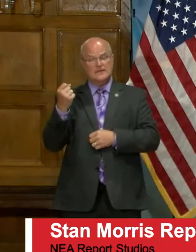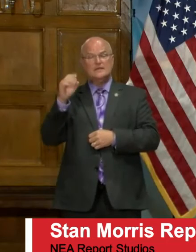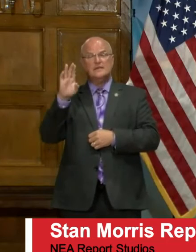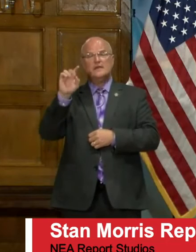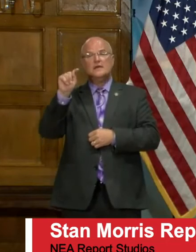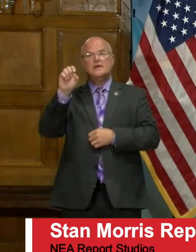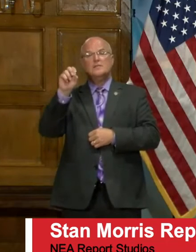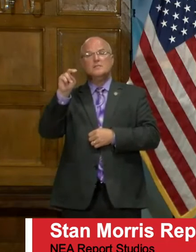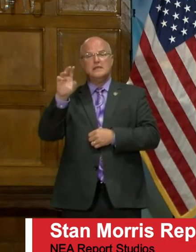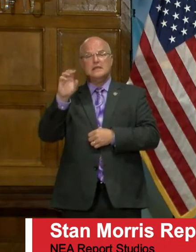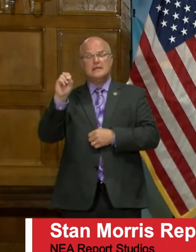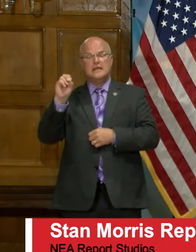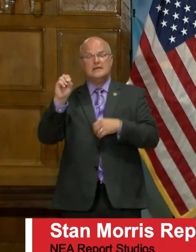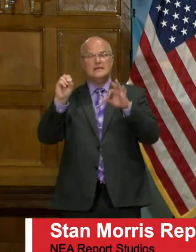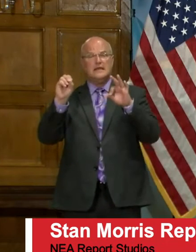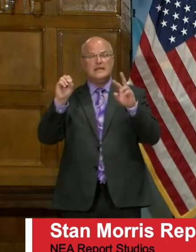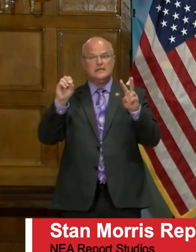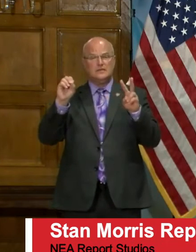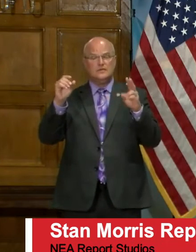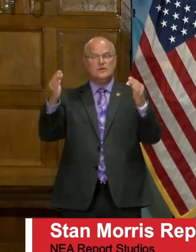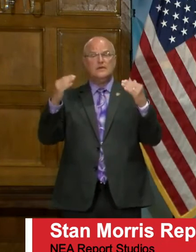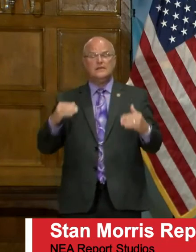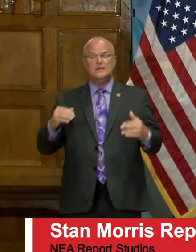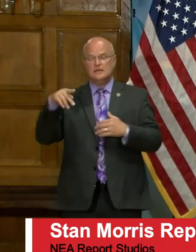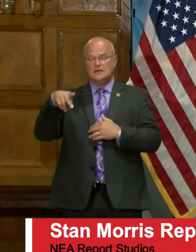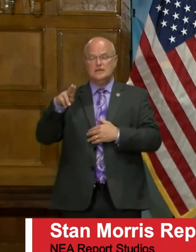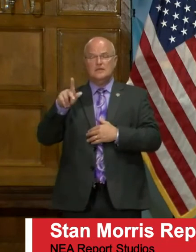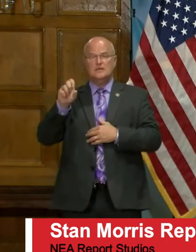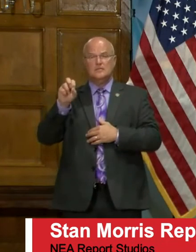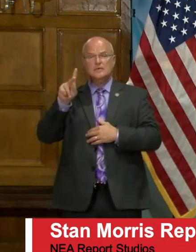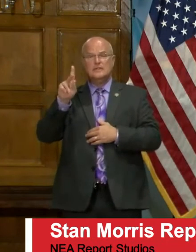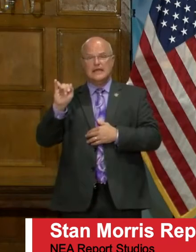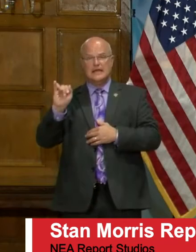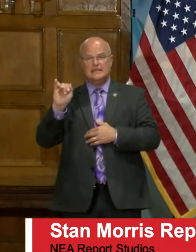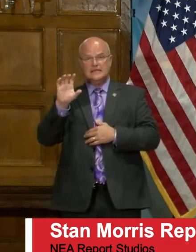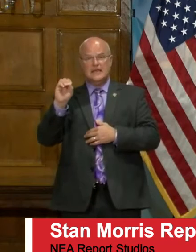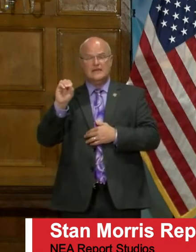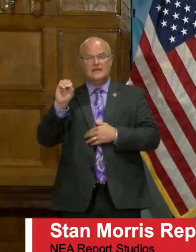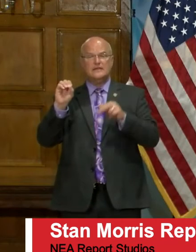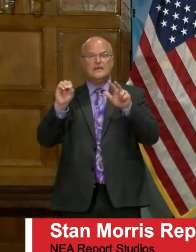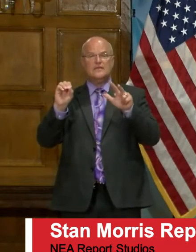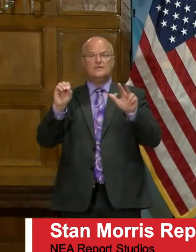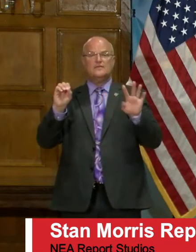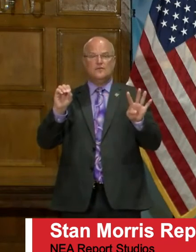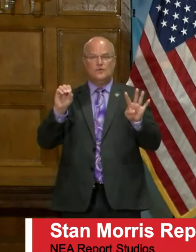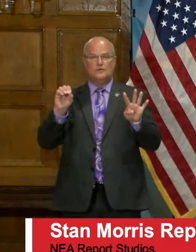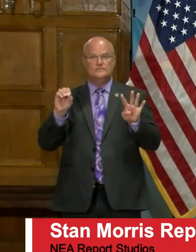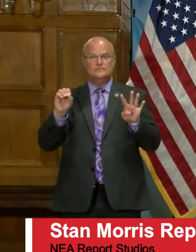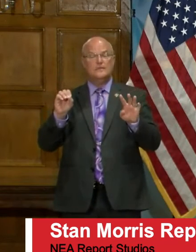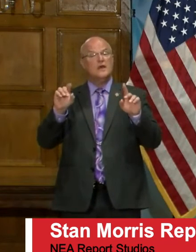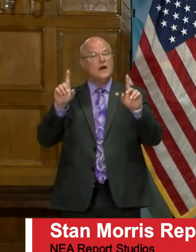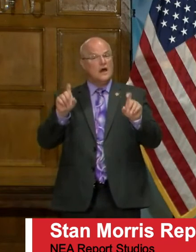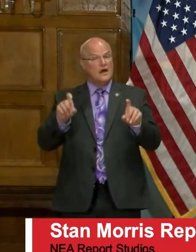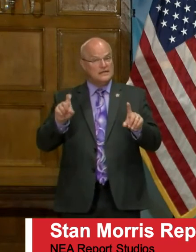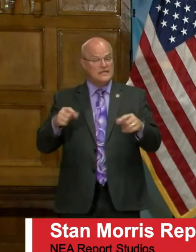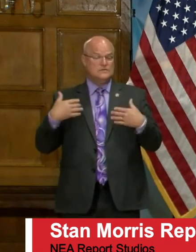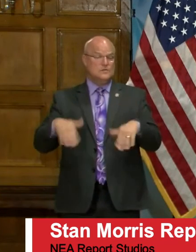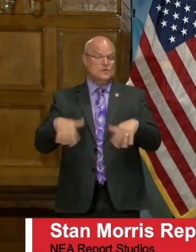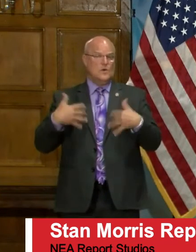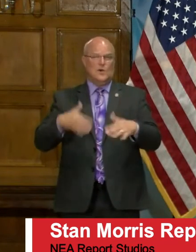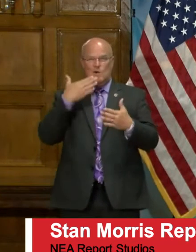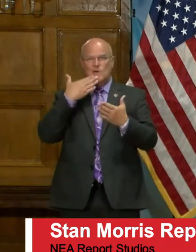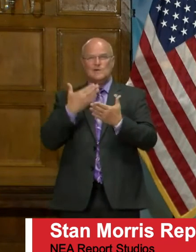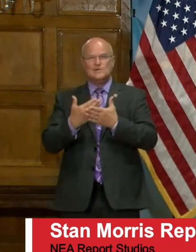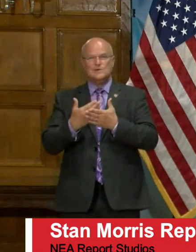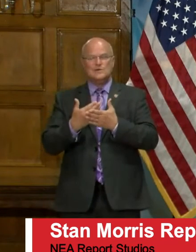County 92, and then it drops down in Pulaski County to 34. Our testing was a very good 24 hours.